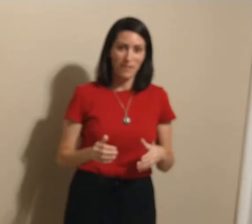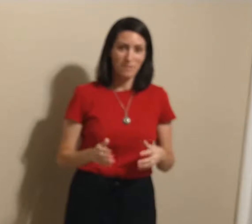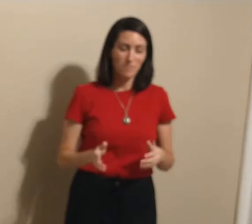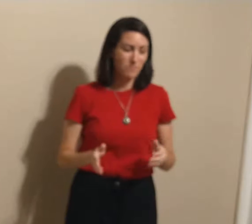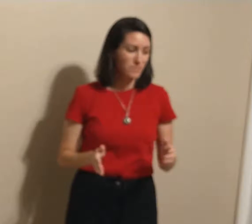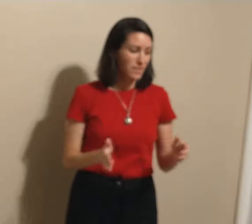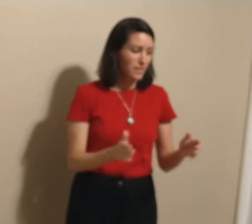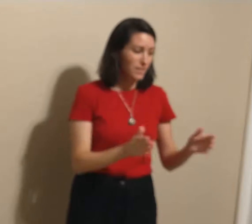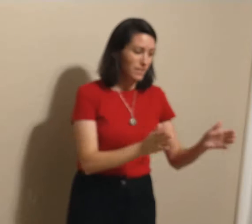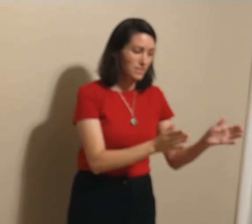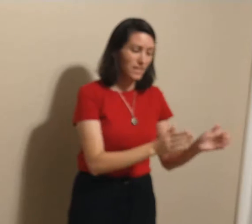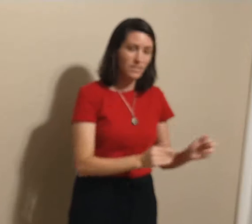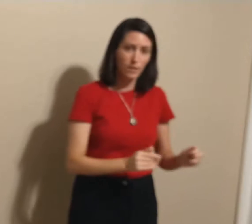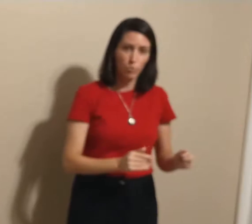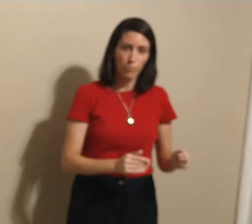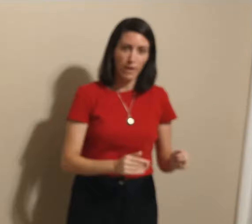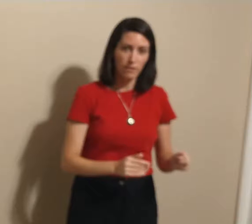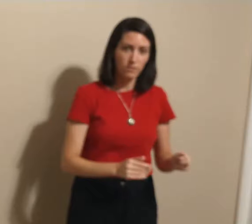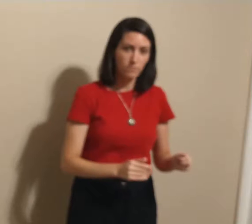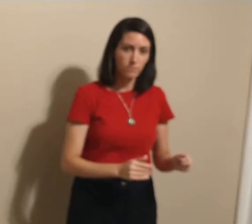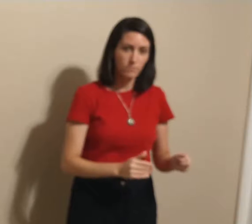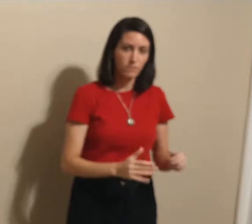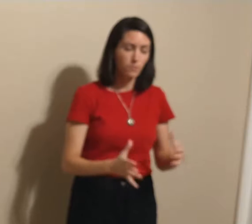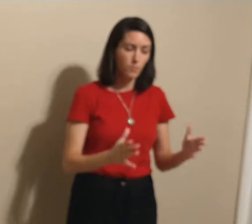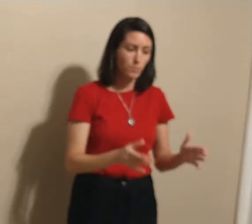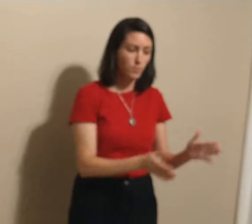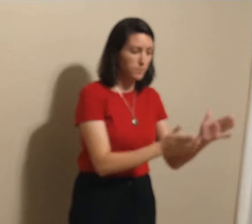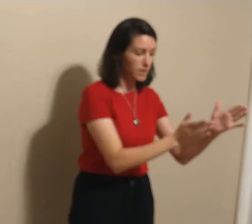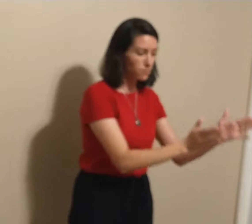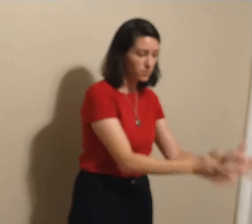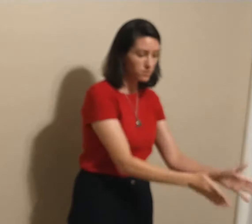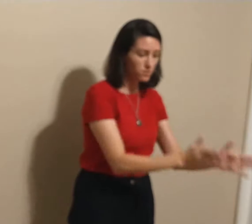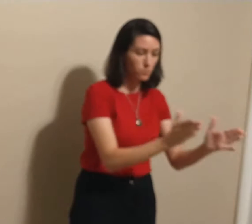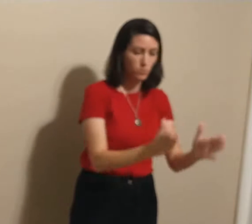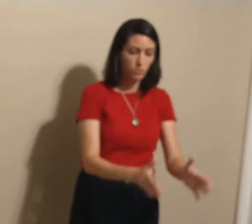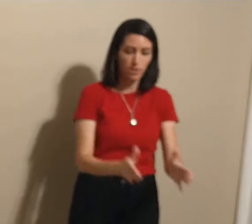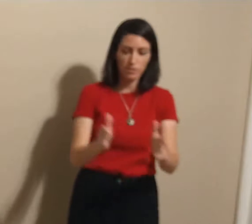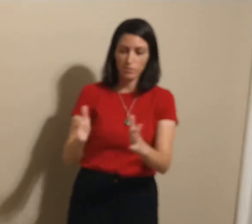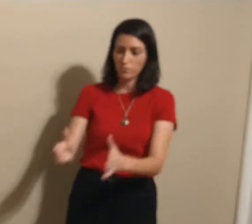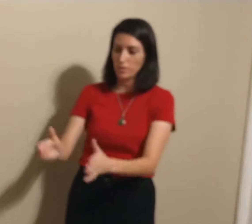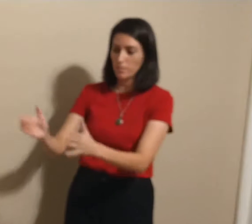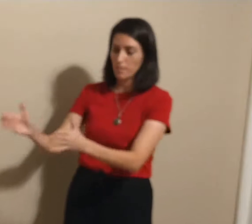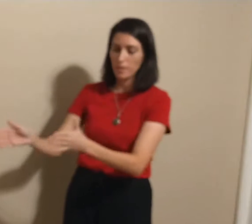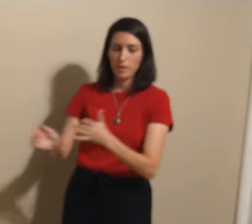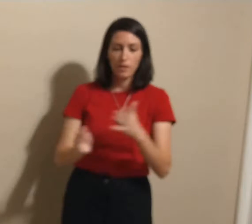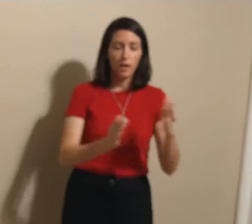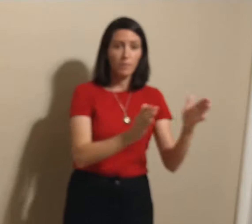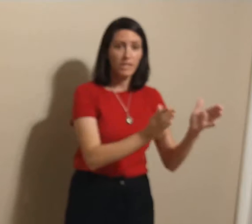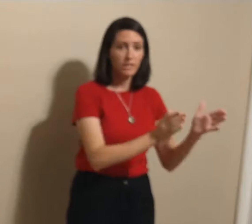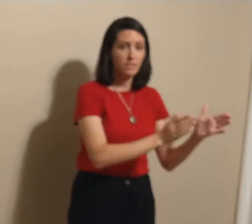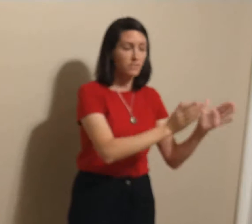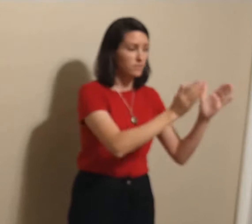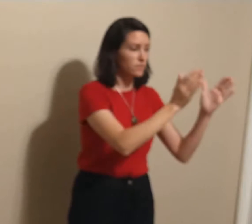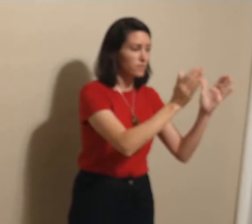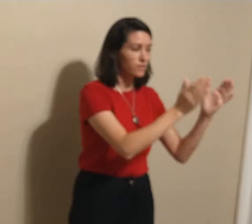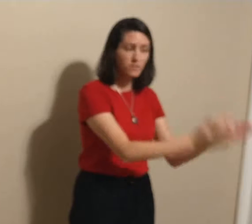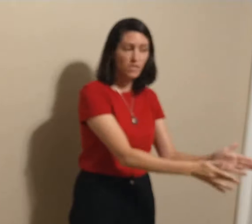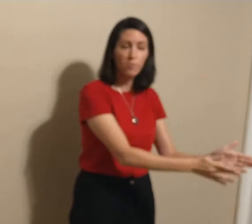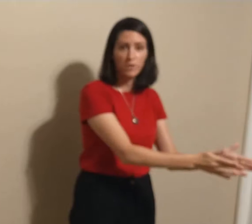fun. It's kind of like prepare. If you remember, prepare was you're going to put your ducks in a row. A plan is, this is how we're going to